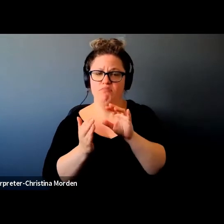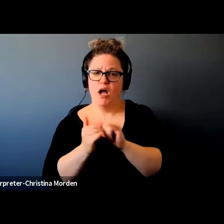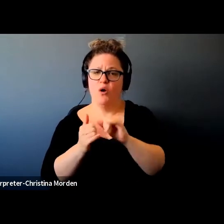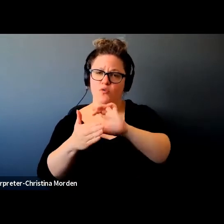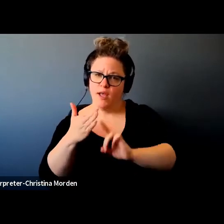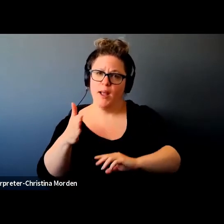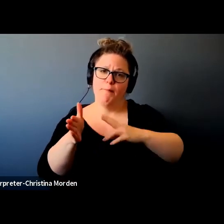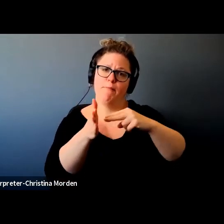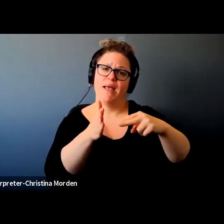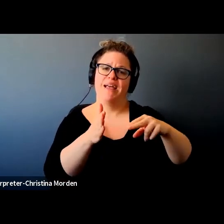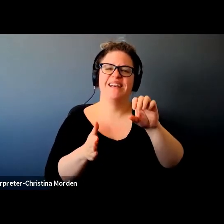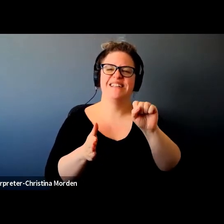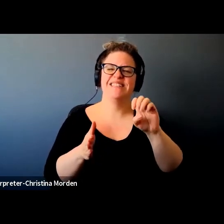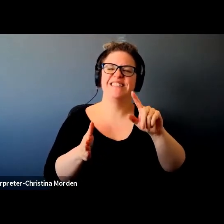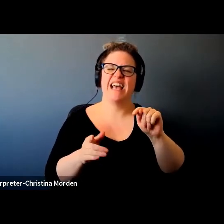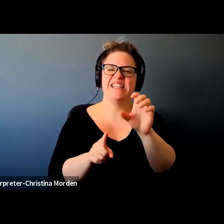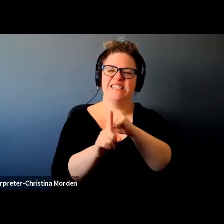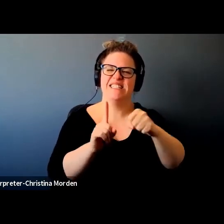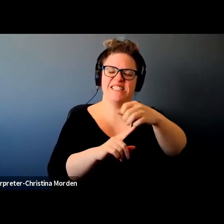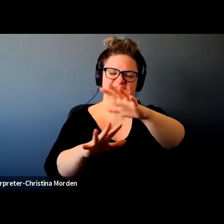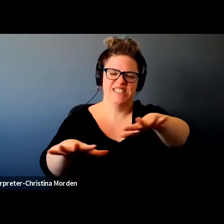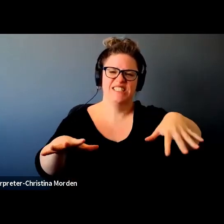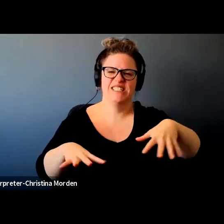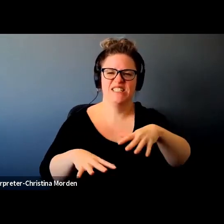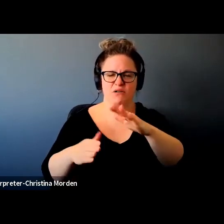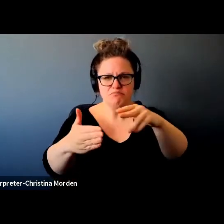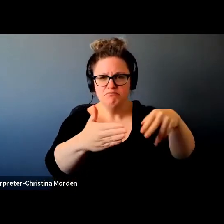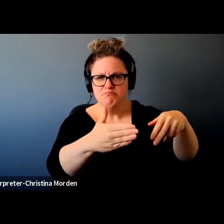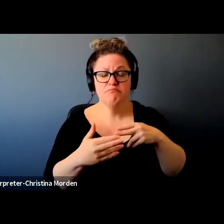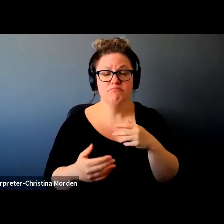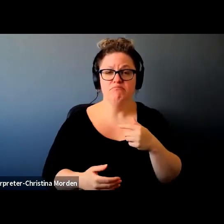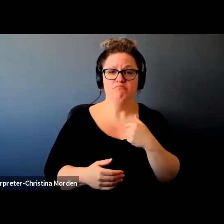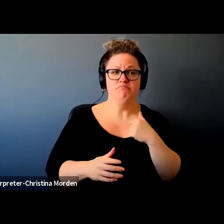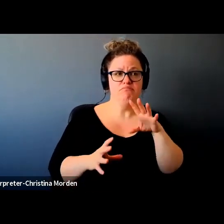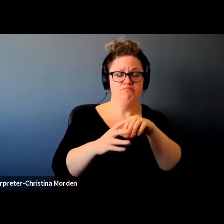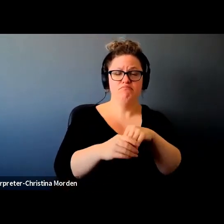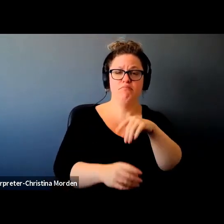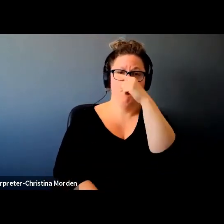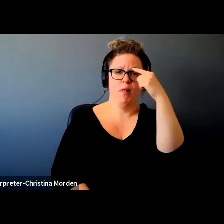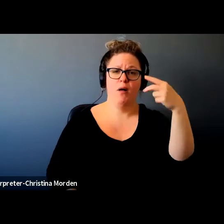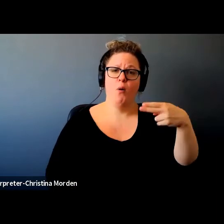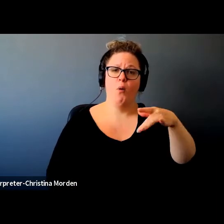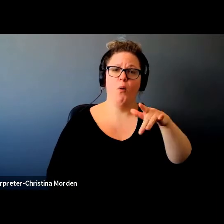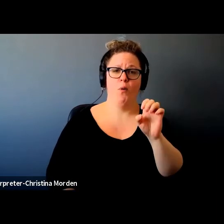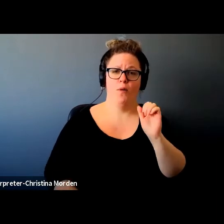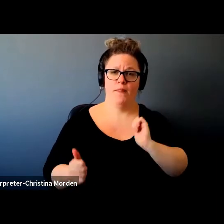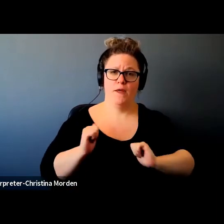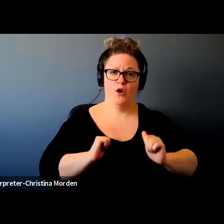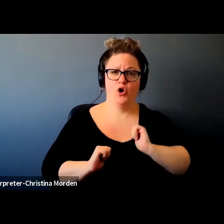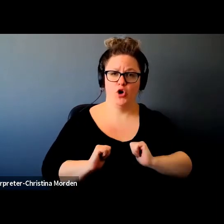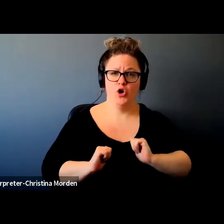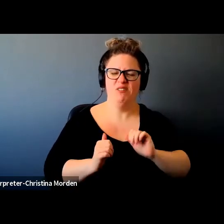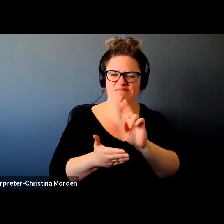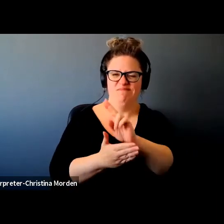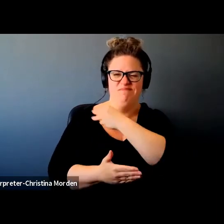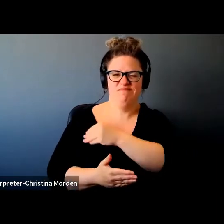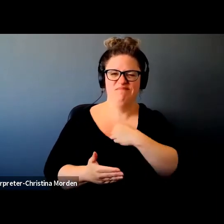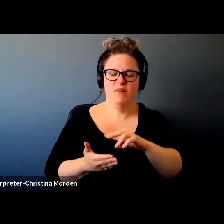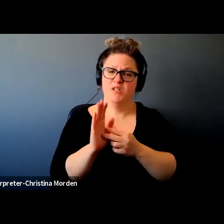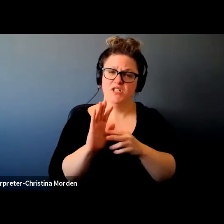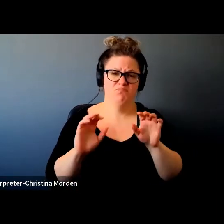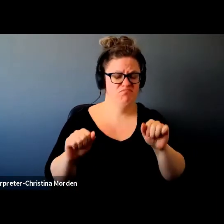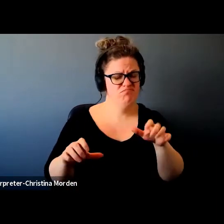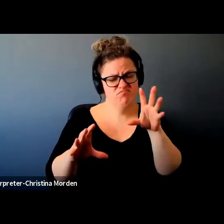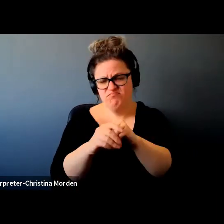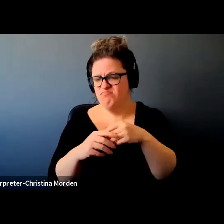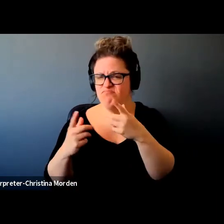school, I was at the Black Hole Theater, where you could basically do and get involved with productions as much as you could. I